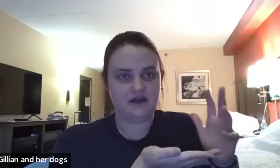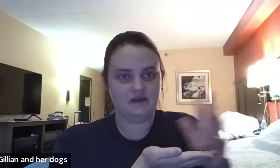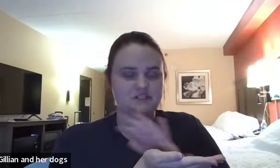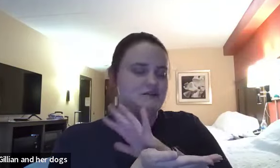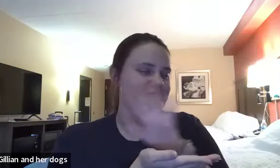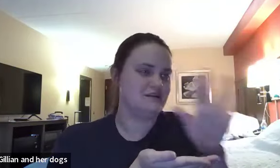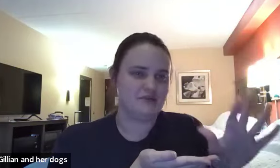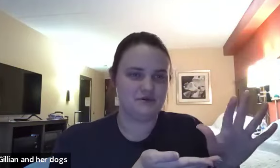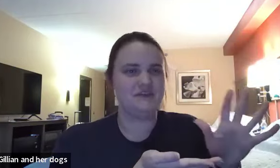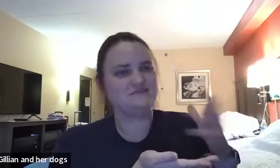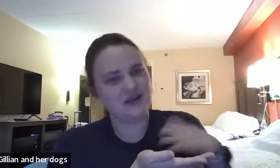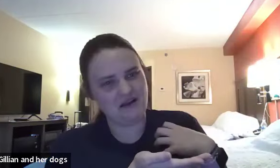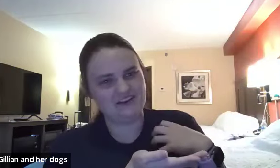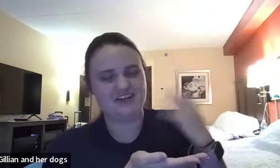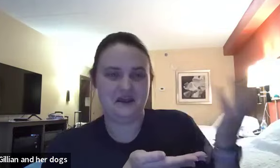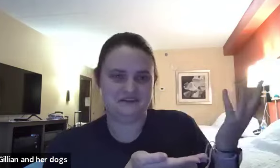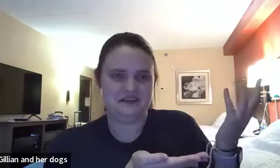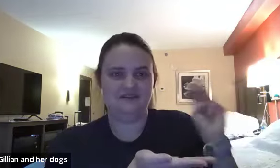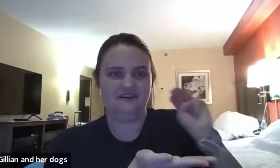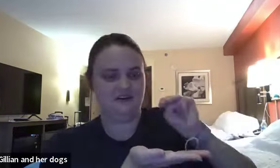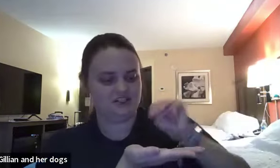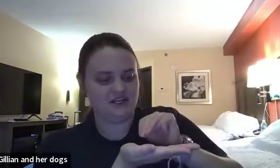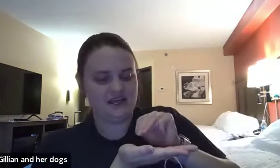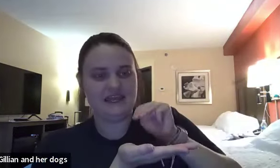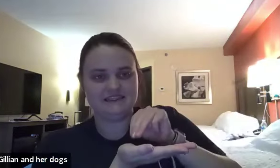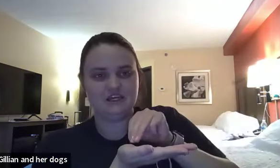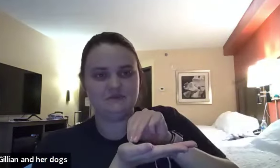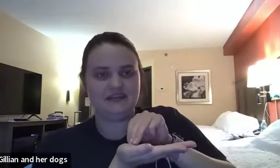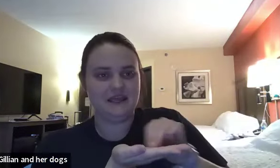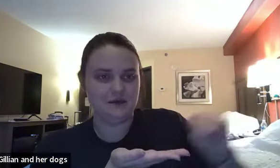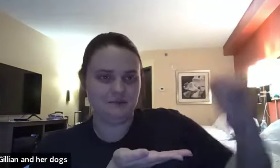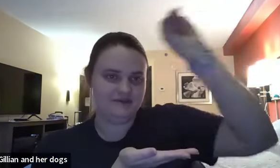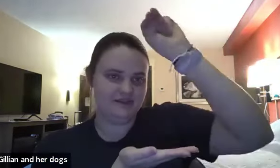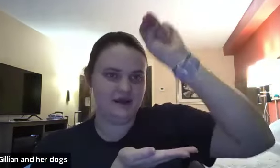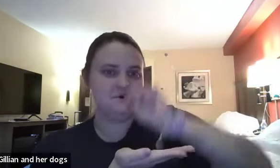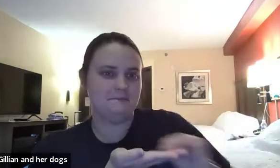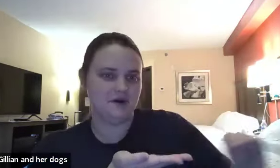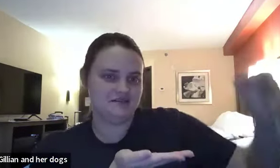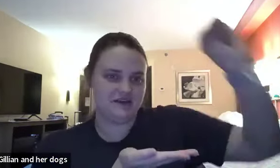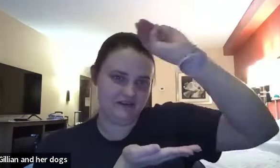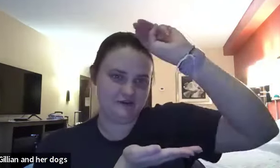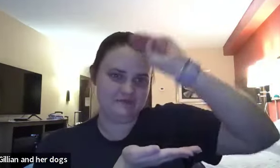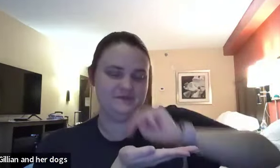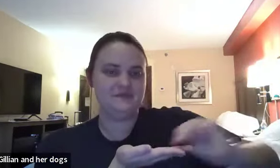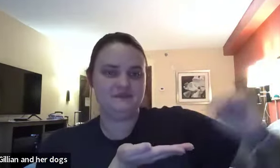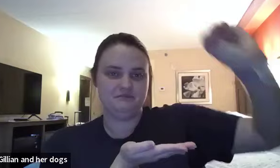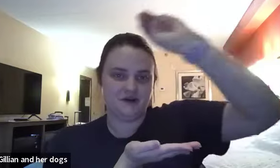Montevallo, which I know is not a big one, but that's my college and I have to acknowledge it. It's going to be an M and up. Montevallo.